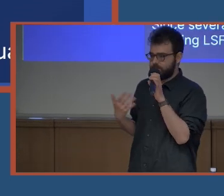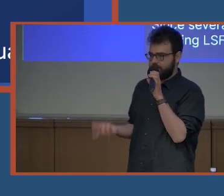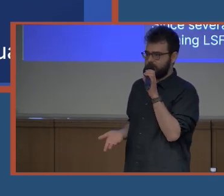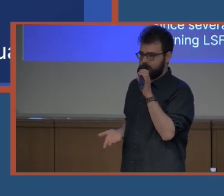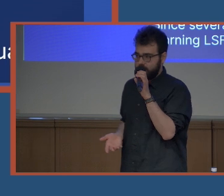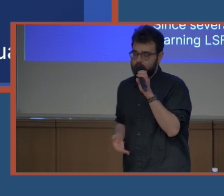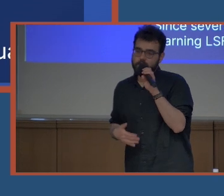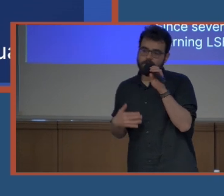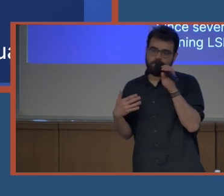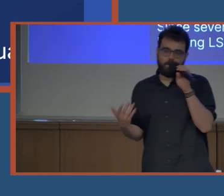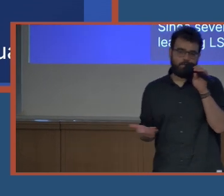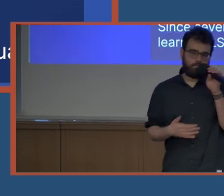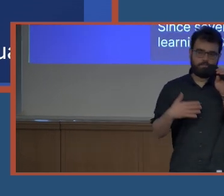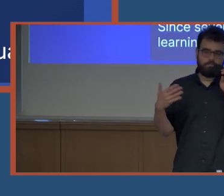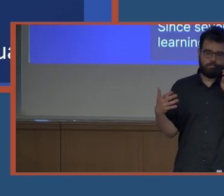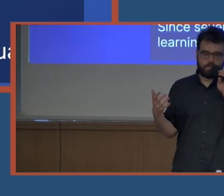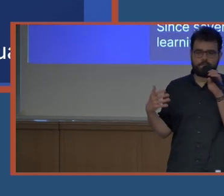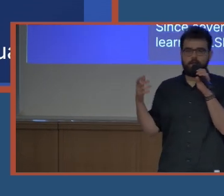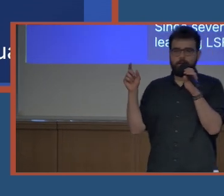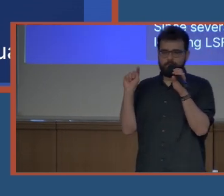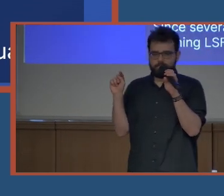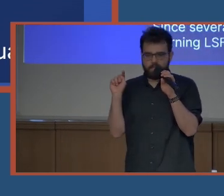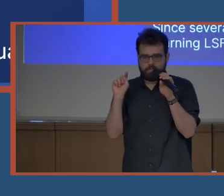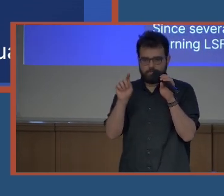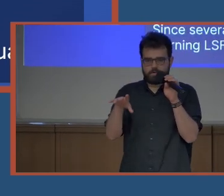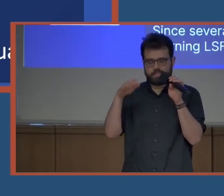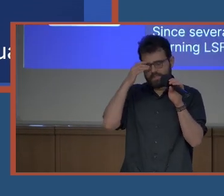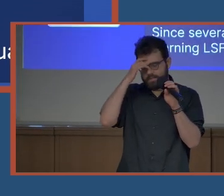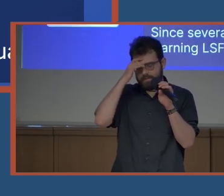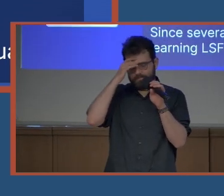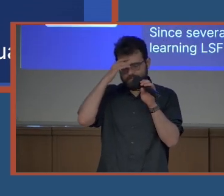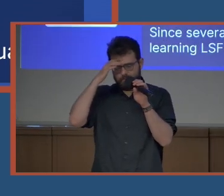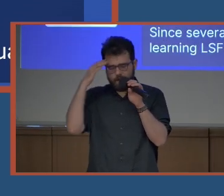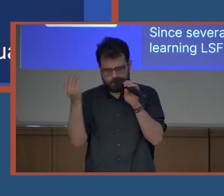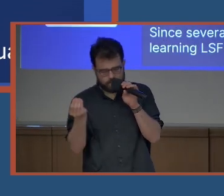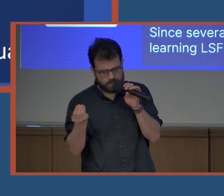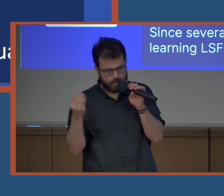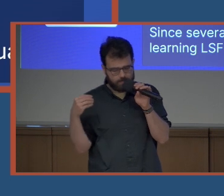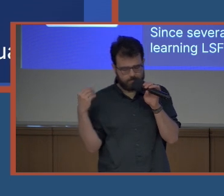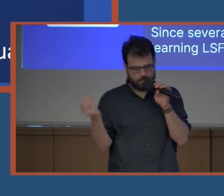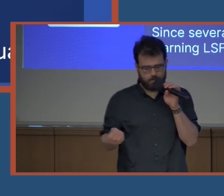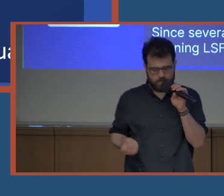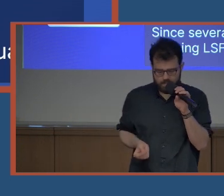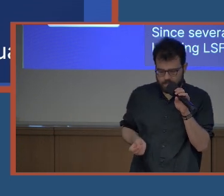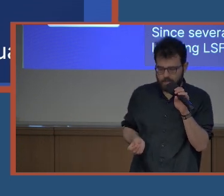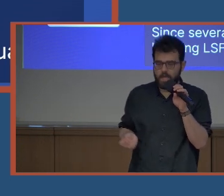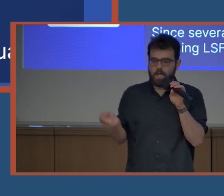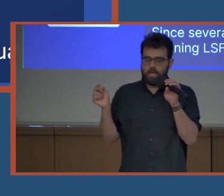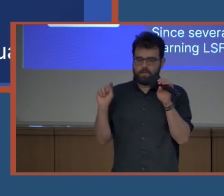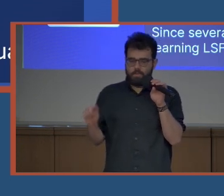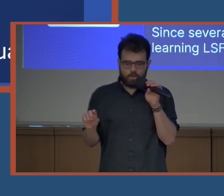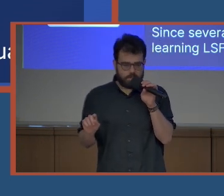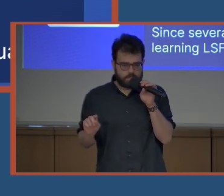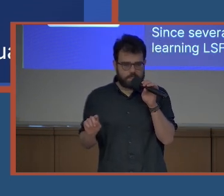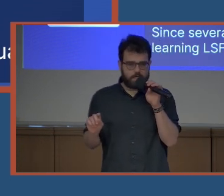And it spread immediately. So, because in the first months of COVID-19